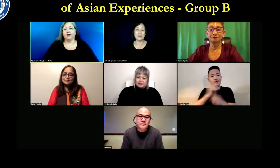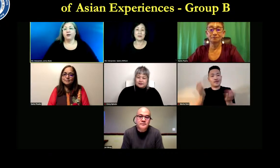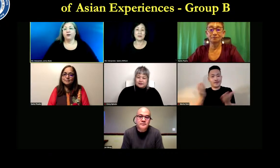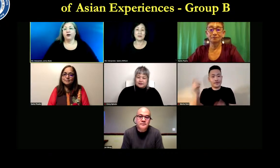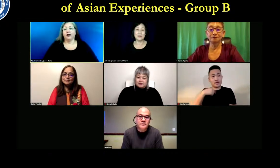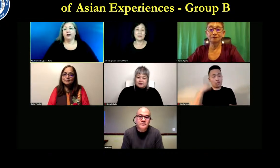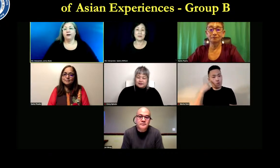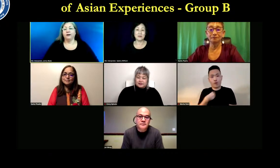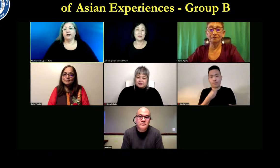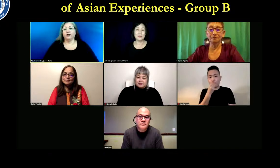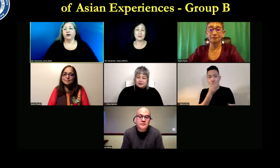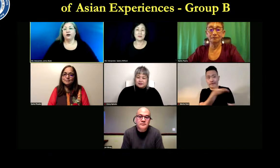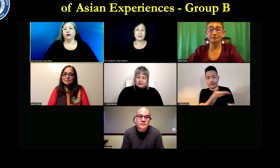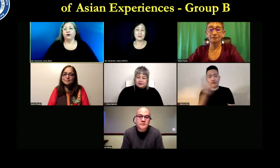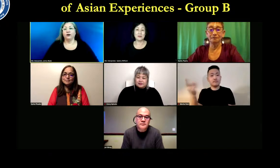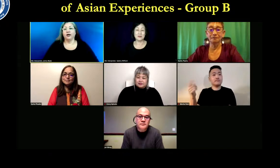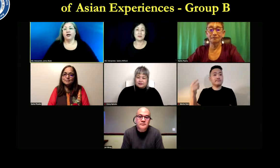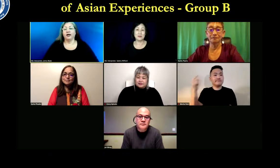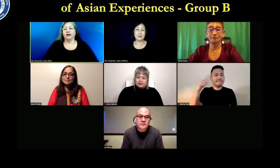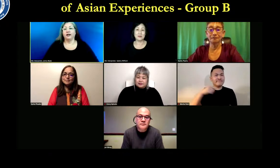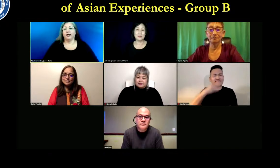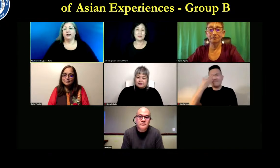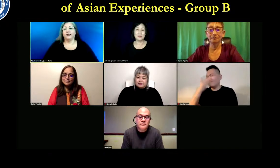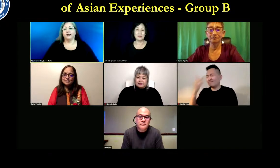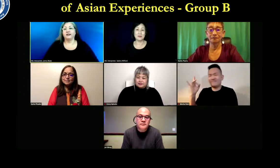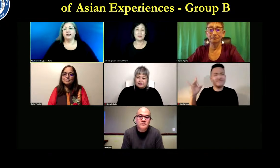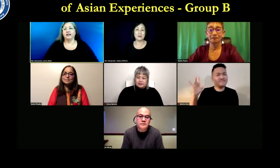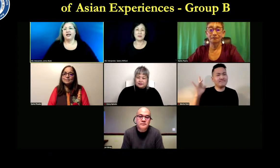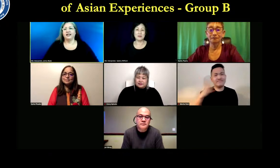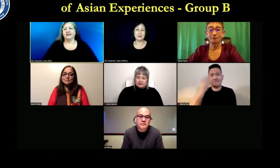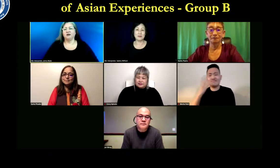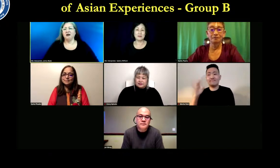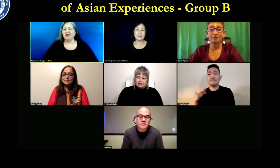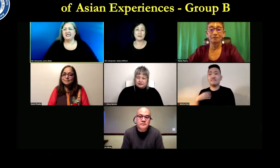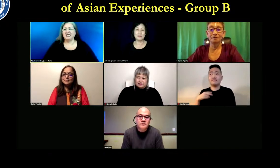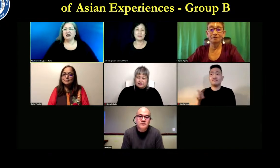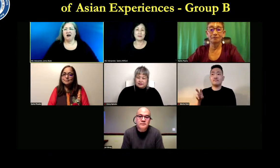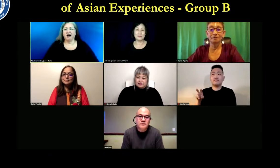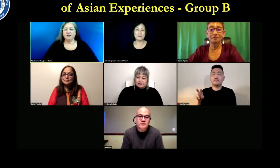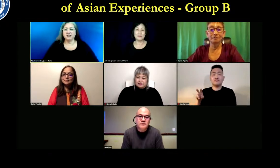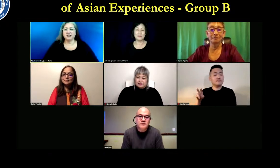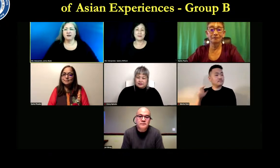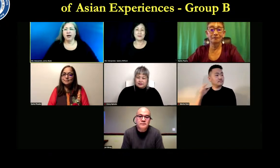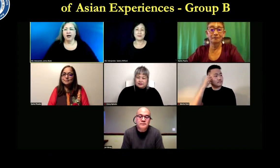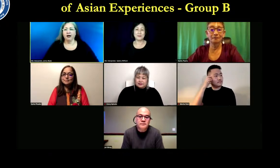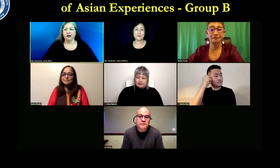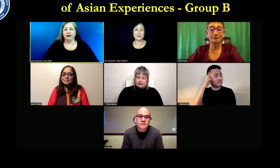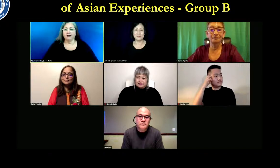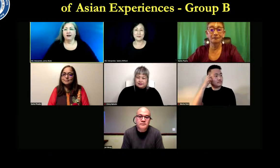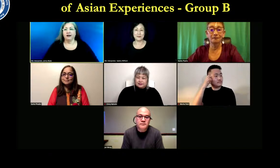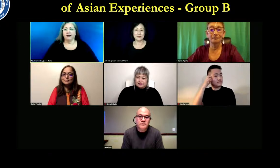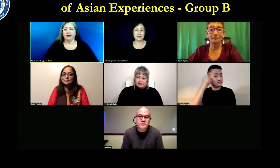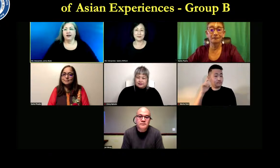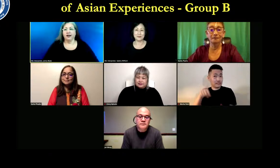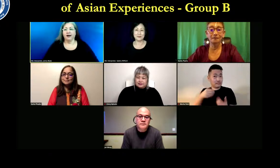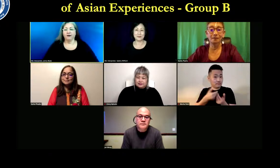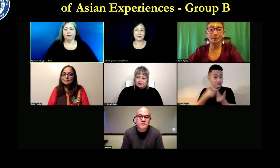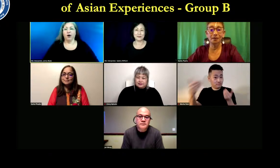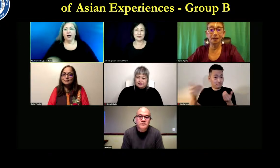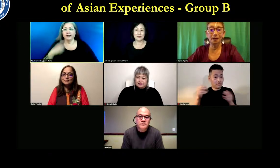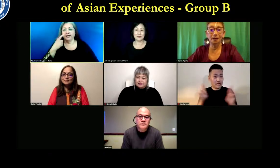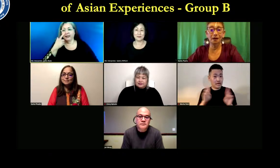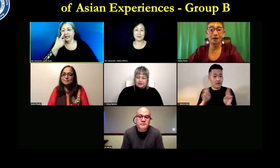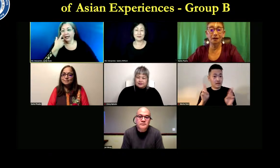I've had people come, you know, and they see that and they say, what is this awful smell? And I